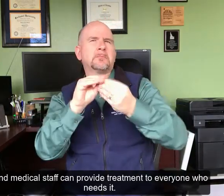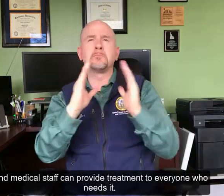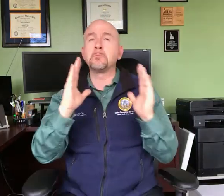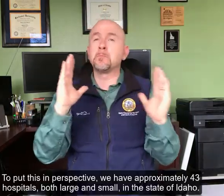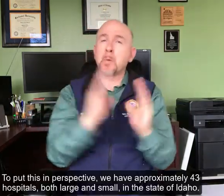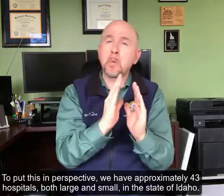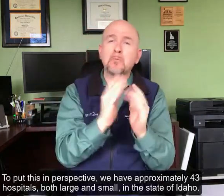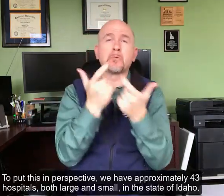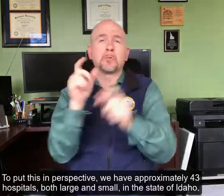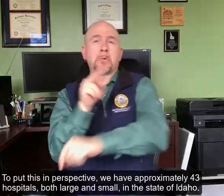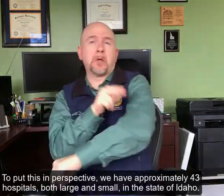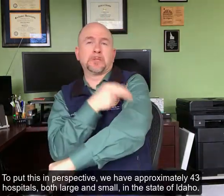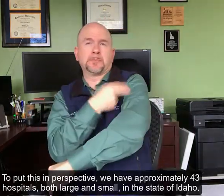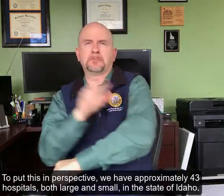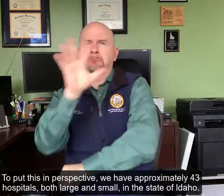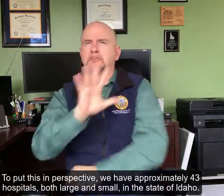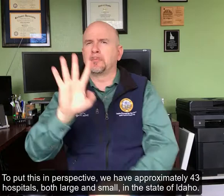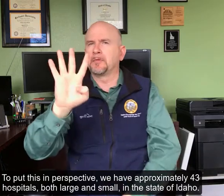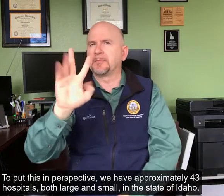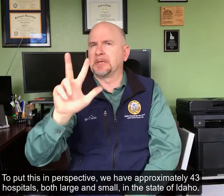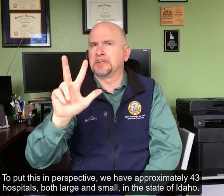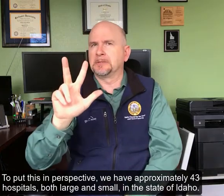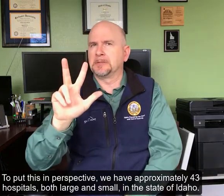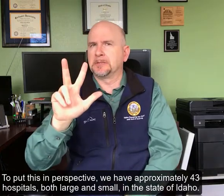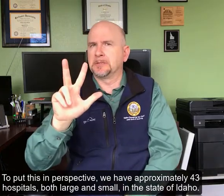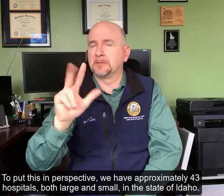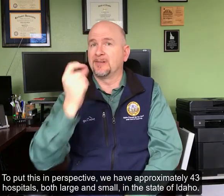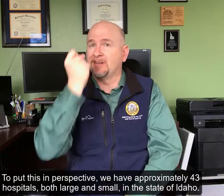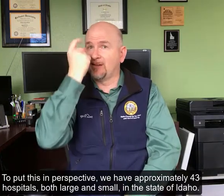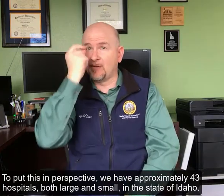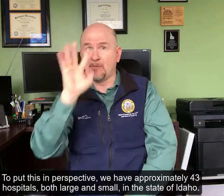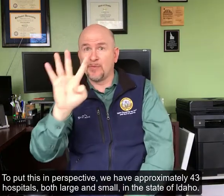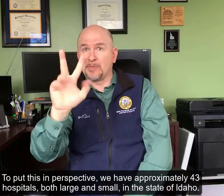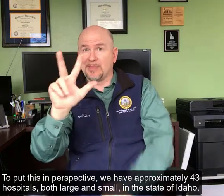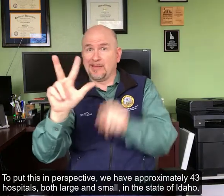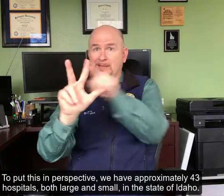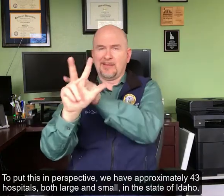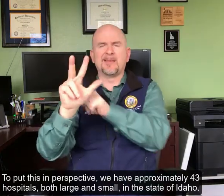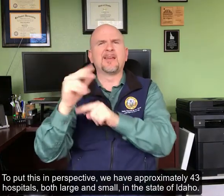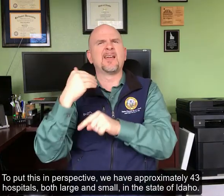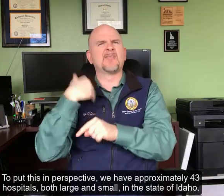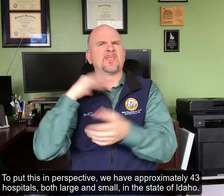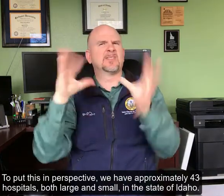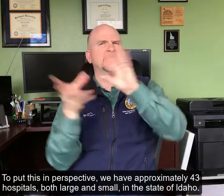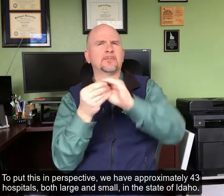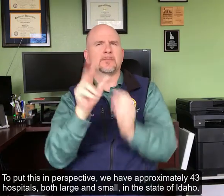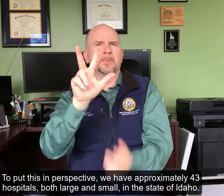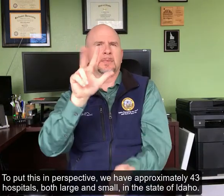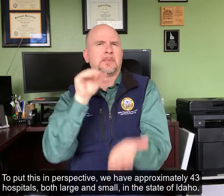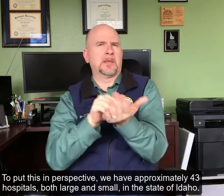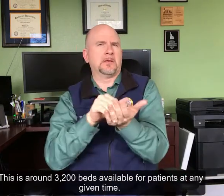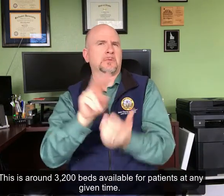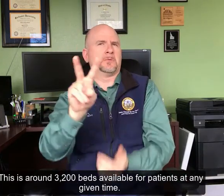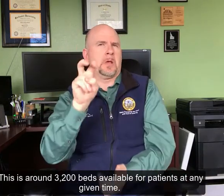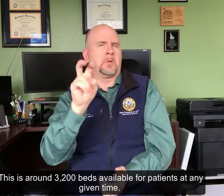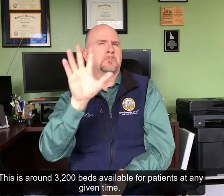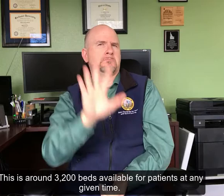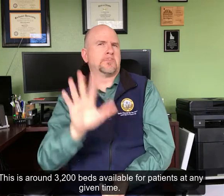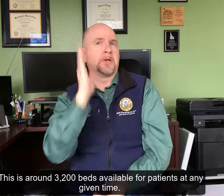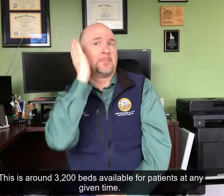To put this in perspective, we have approximately 43 hospitals, both large and small, in the state of Idaho. This is around 3,200